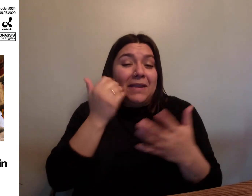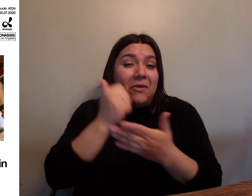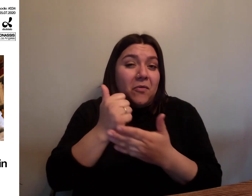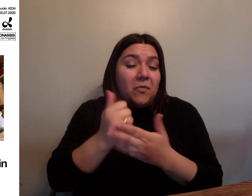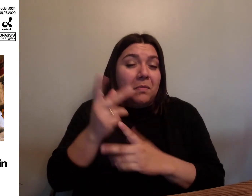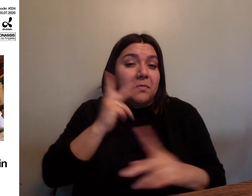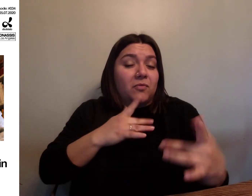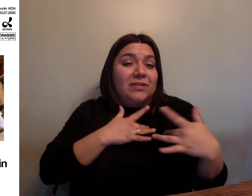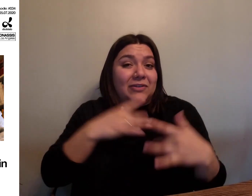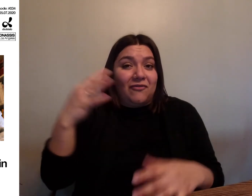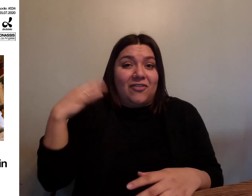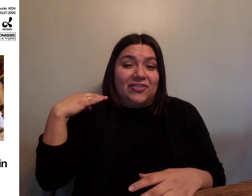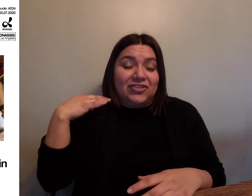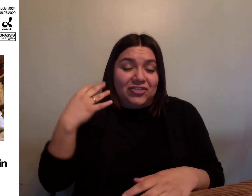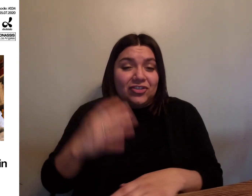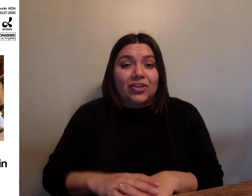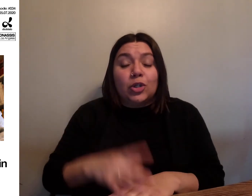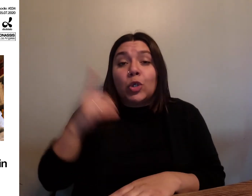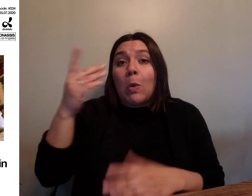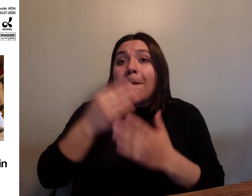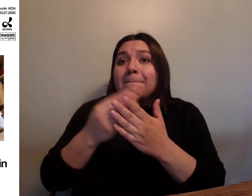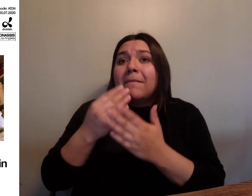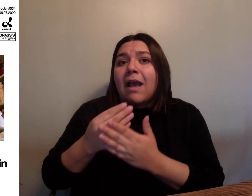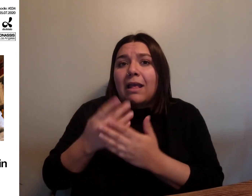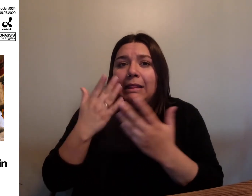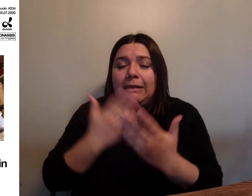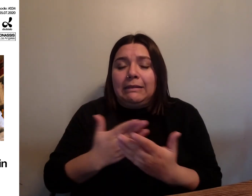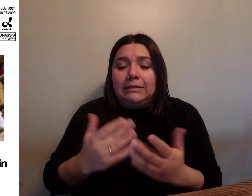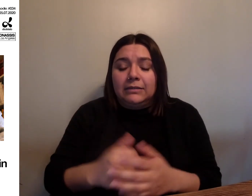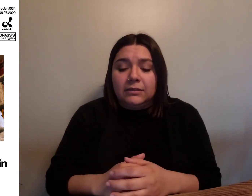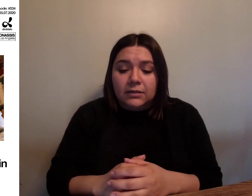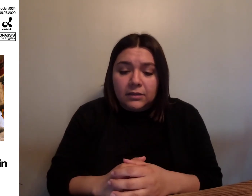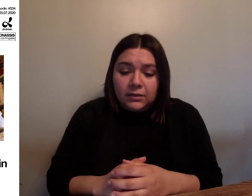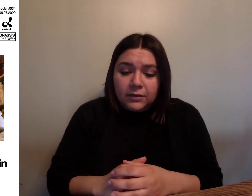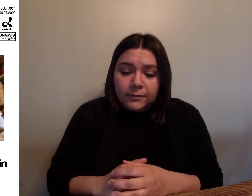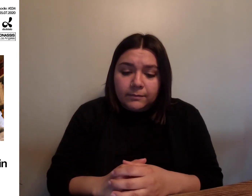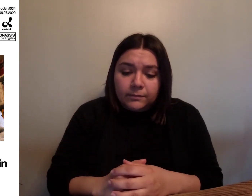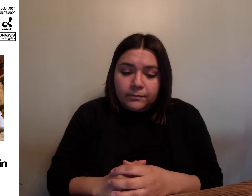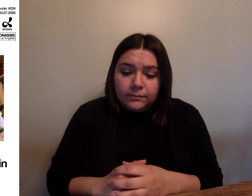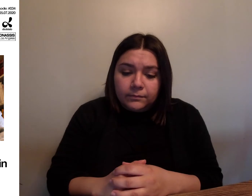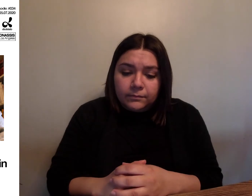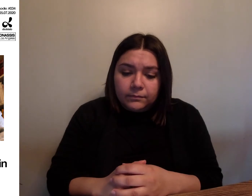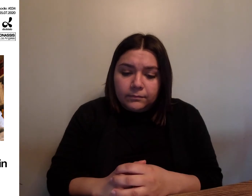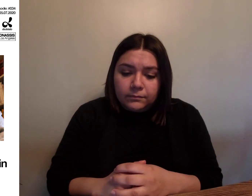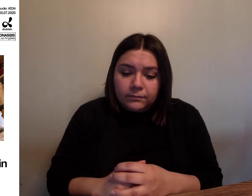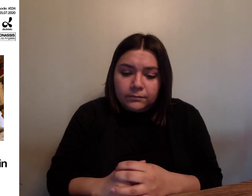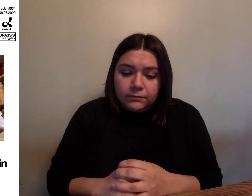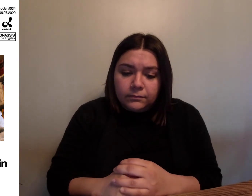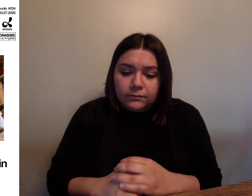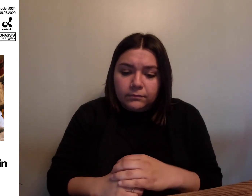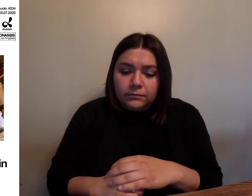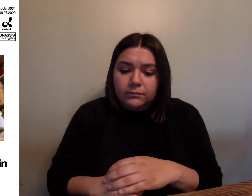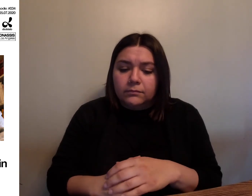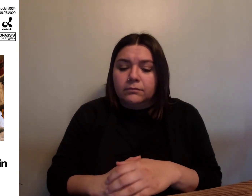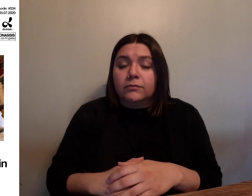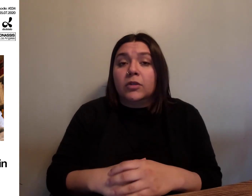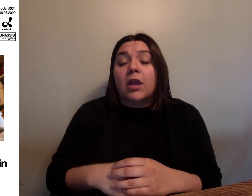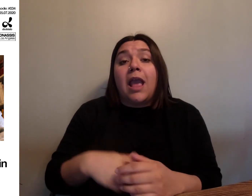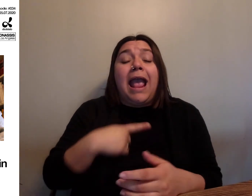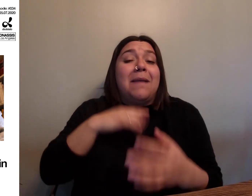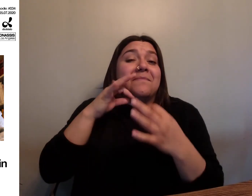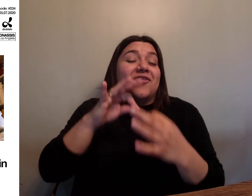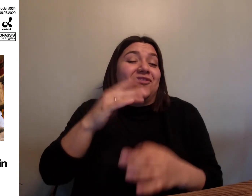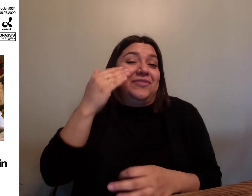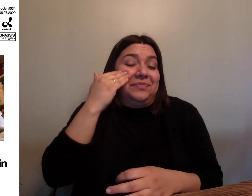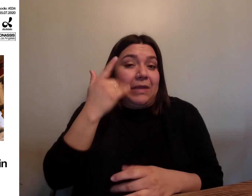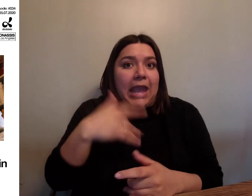People volunteer to go buying for one. And I am perfectly